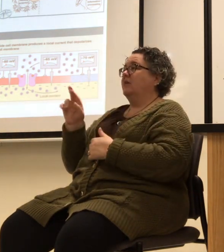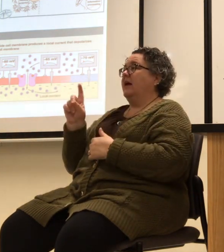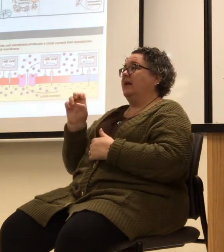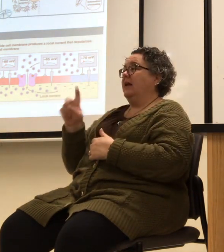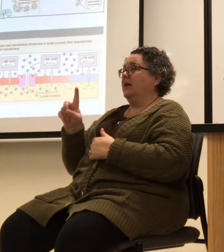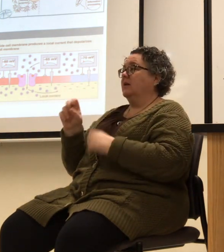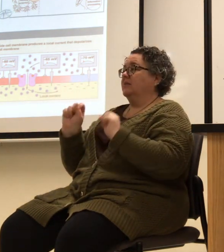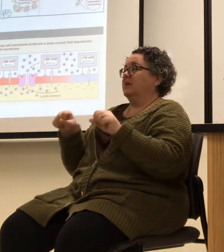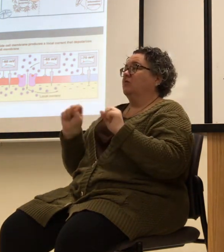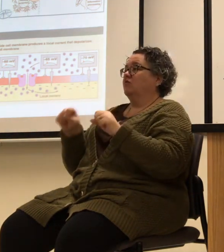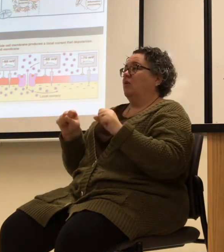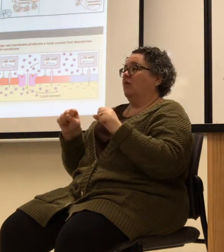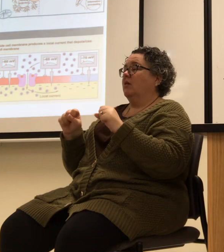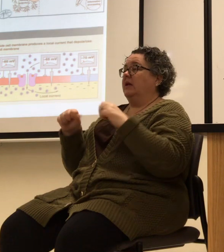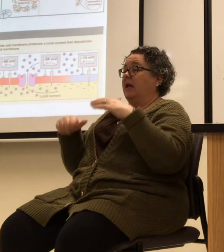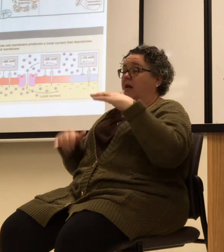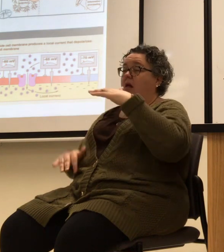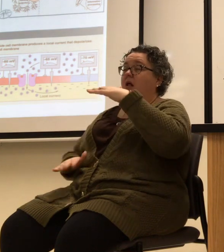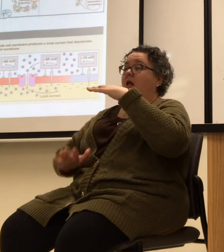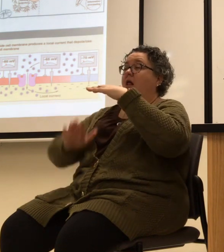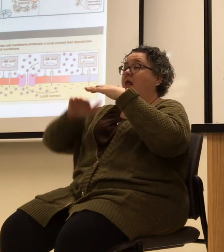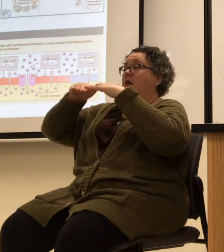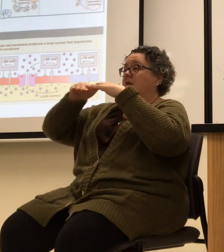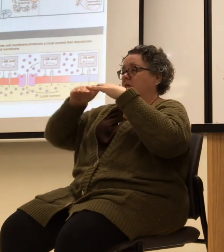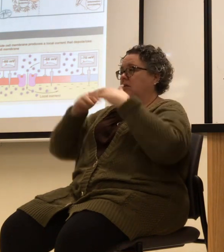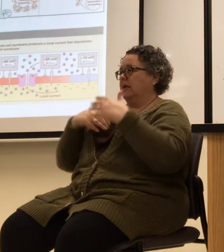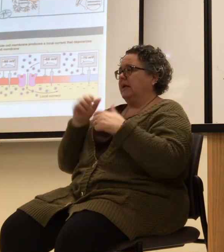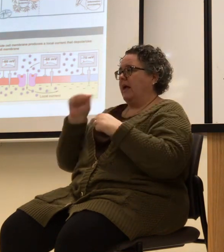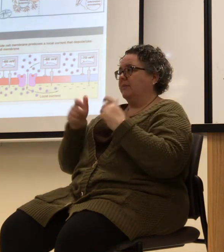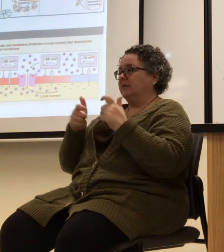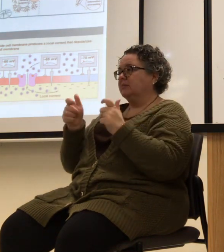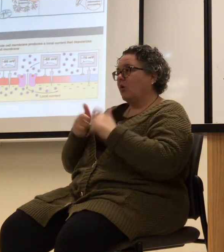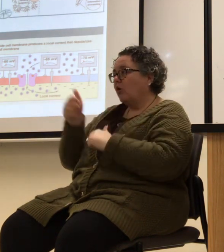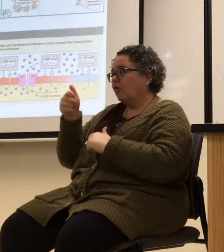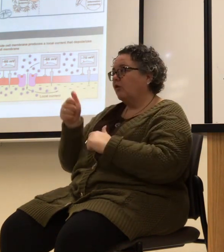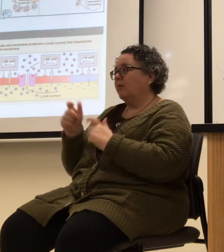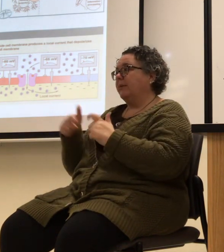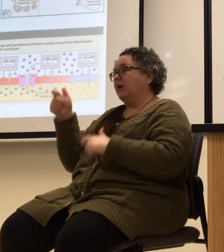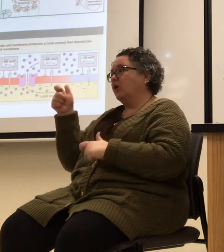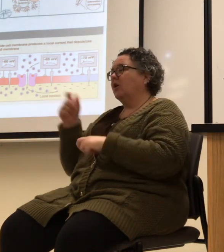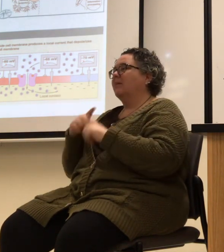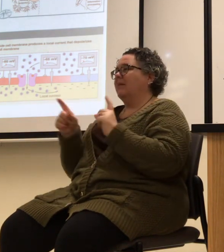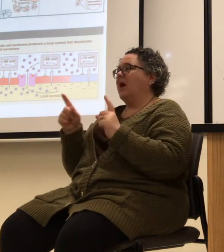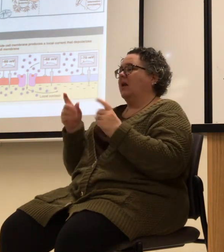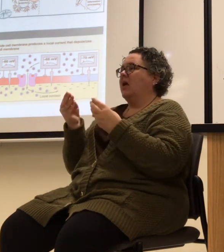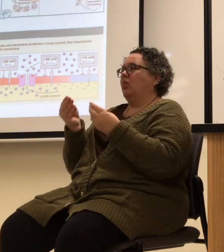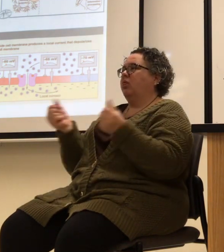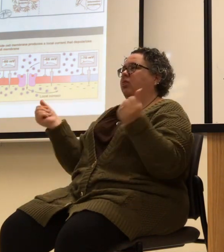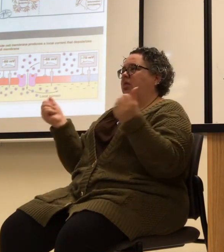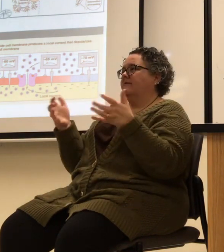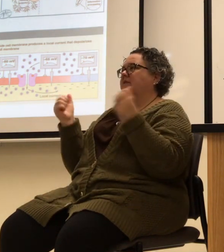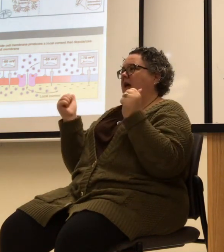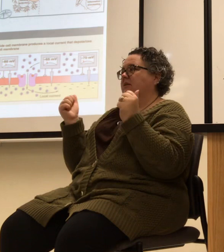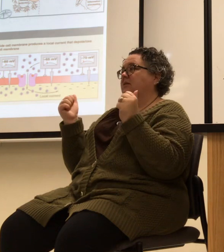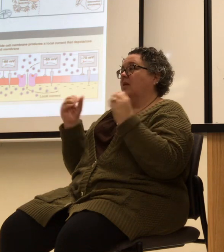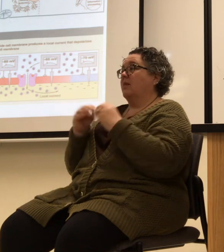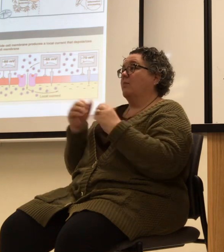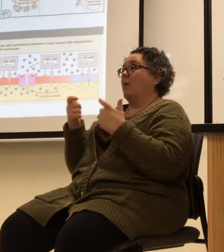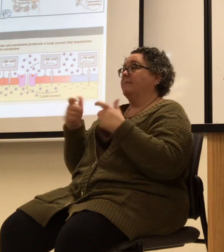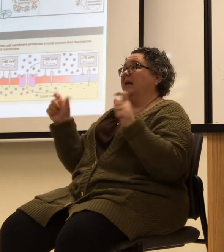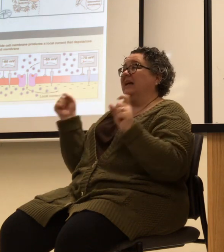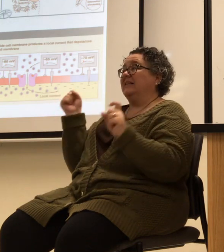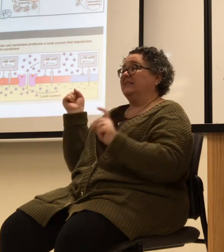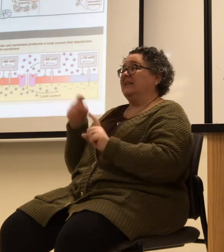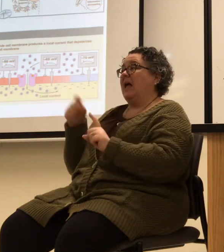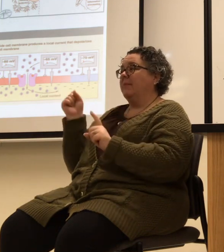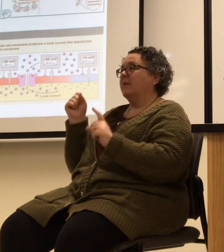be, smaller or bigger, but they die fast. The bigger zap you give it, the